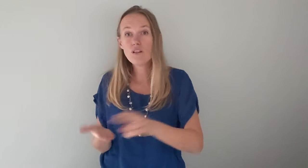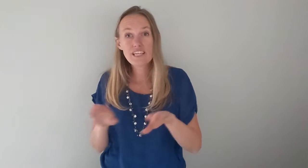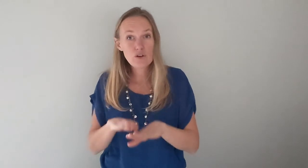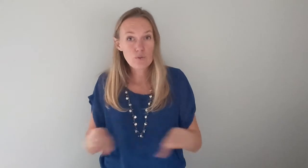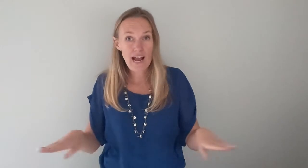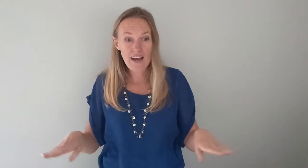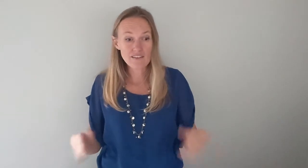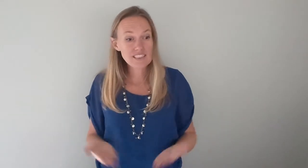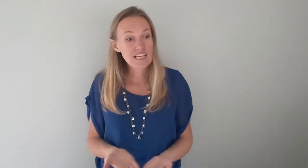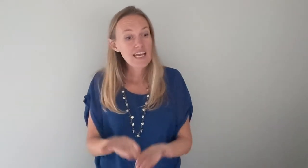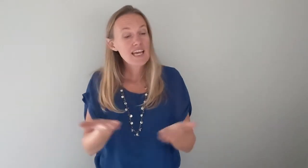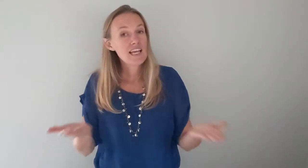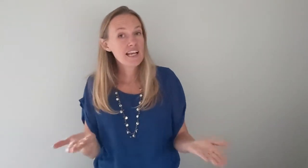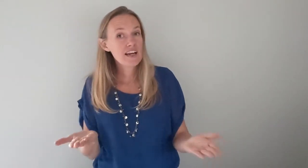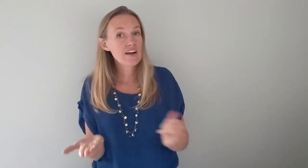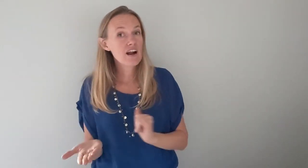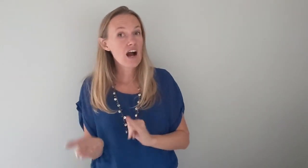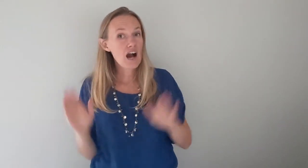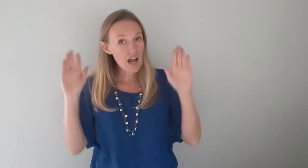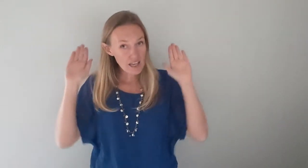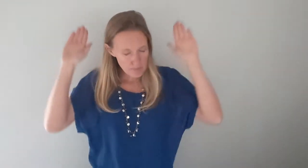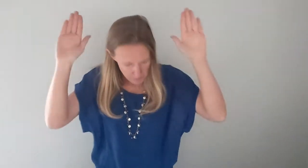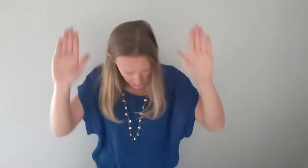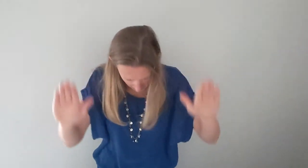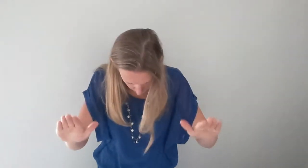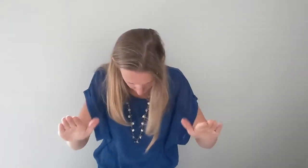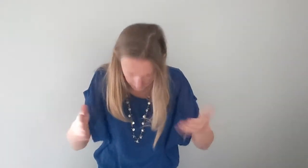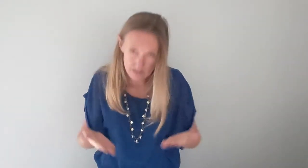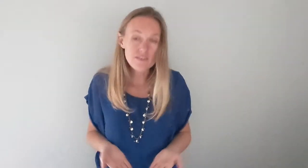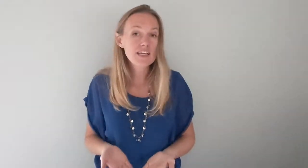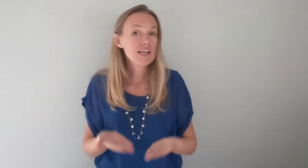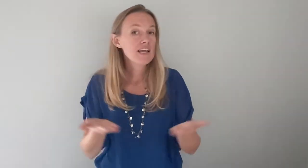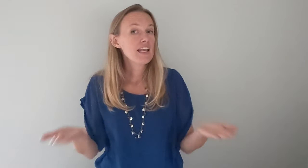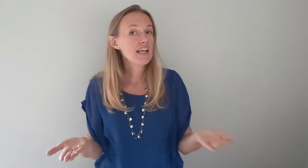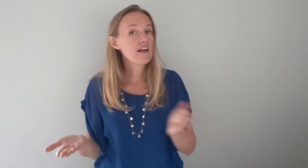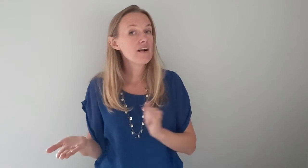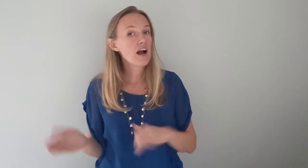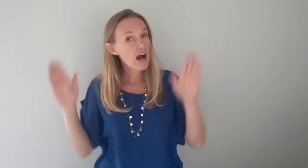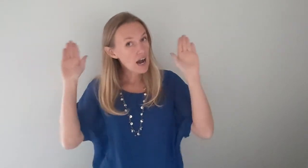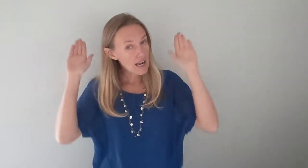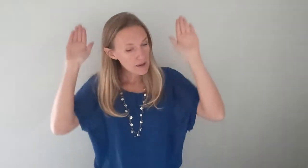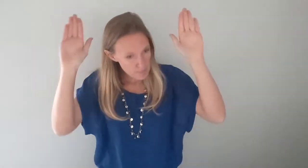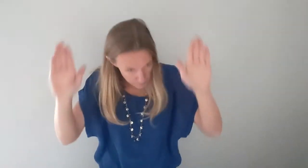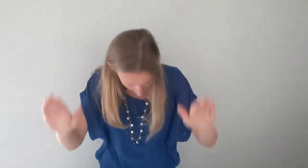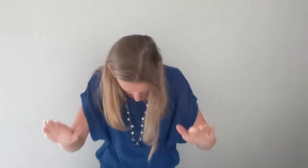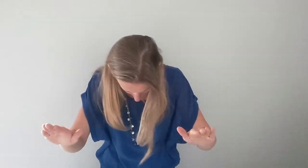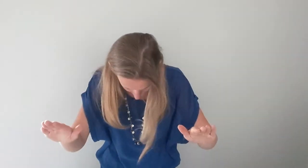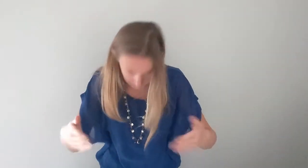holy ground. Here I bow down. Here I bow